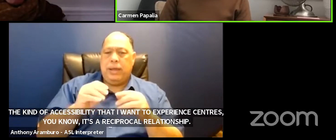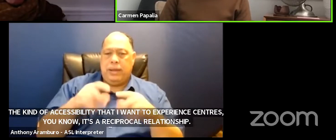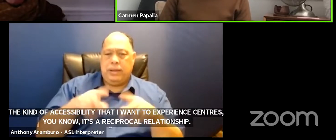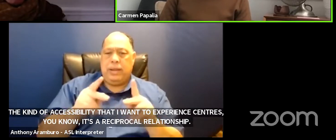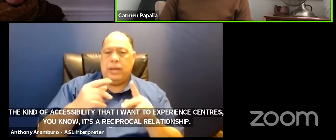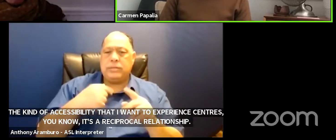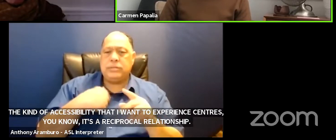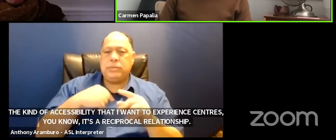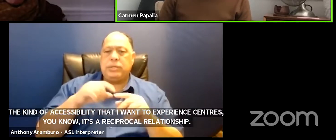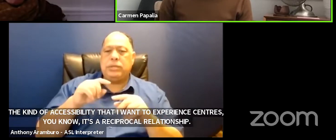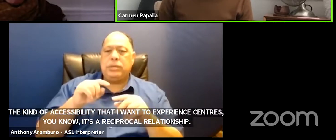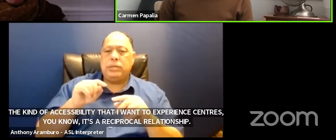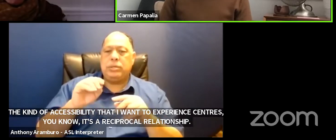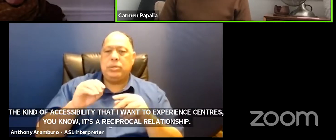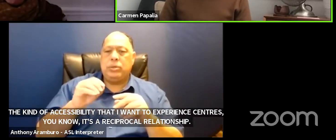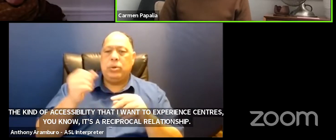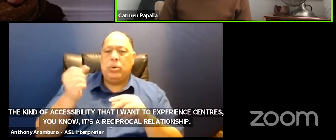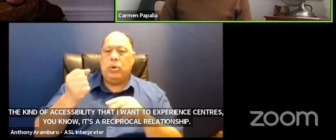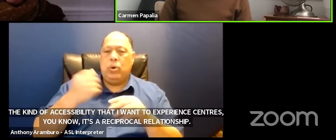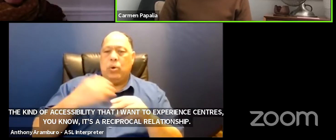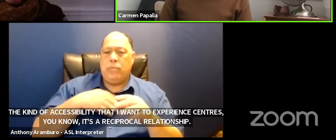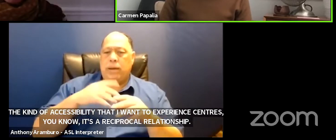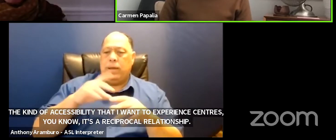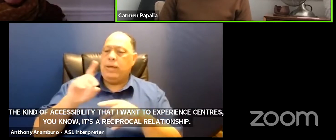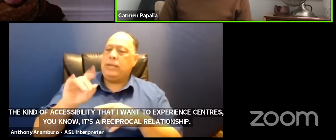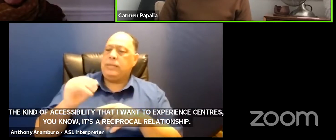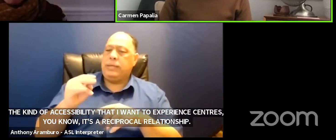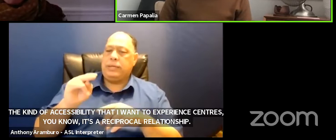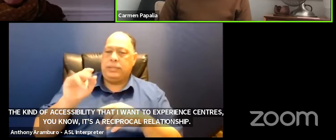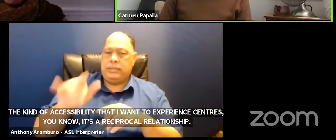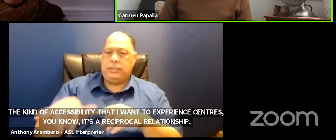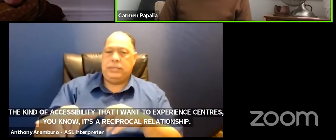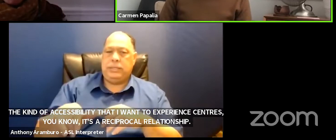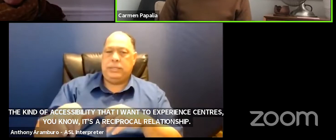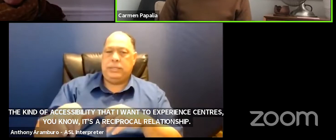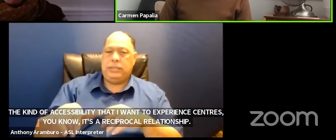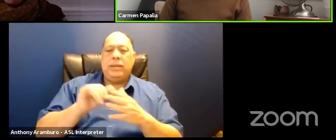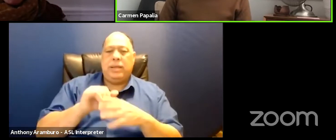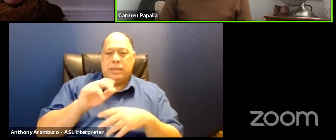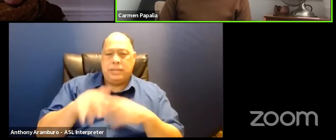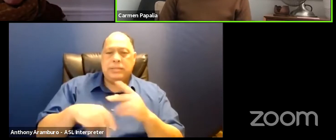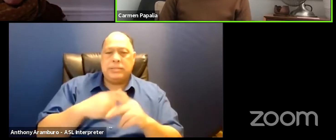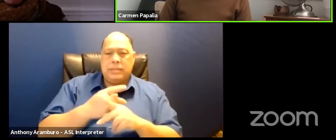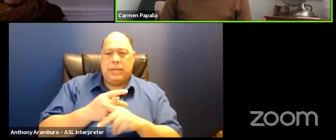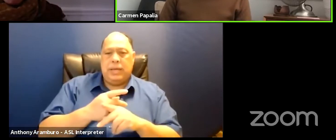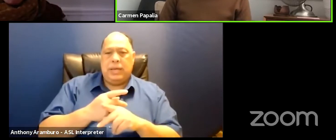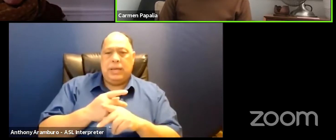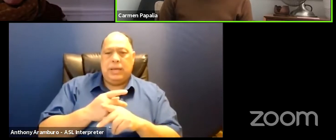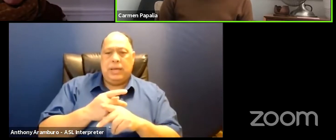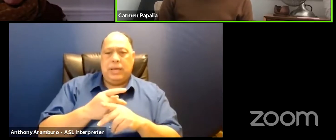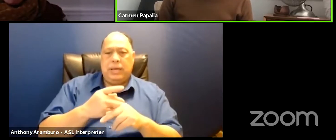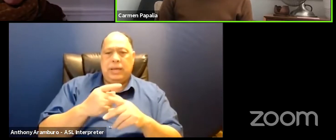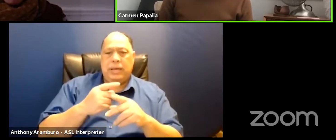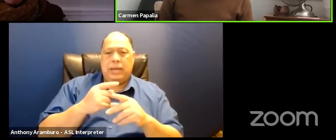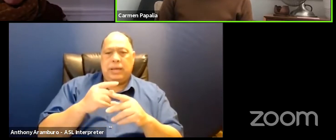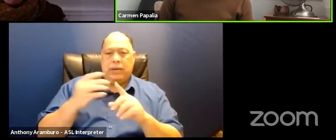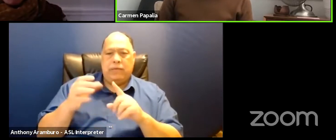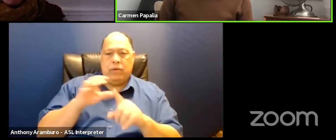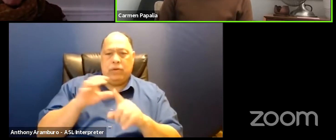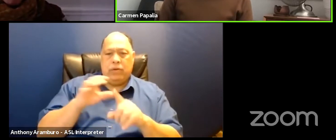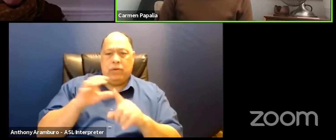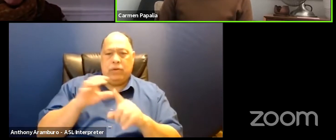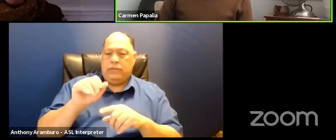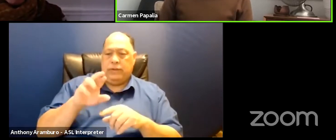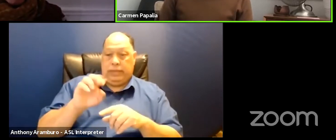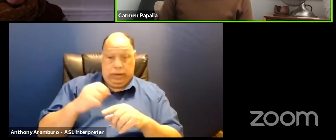to hold my dignity. So that's the kind of care that, and the culture of care that I want to live